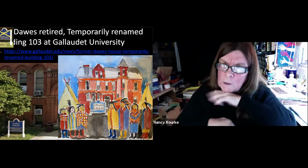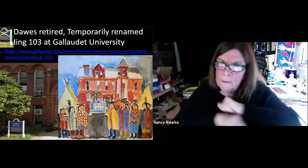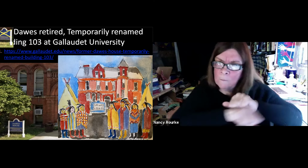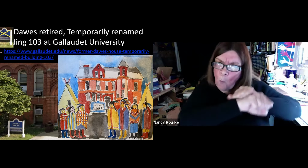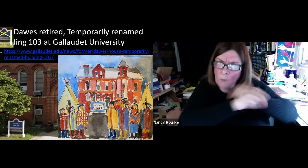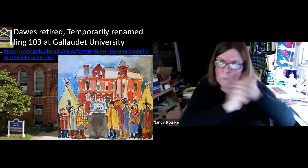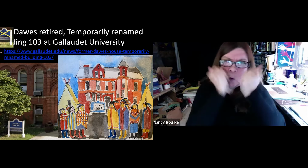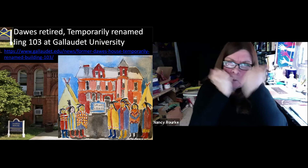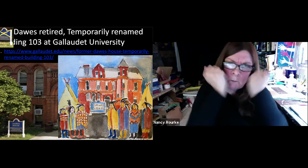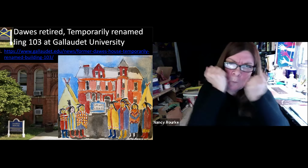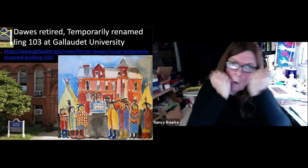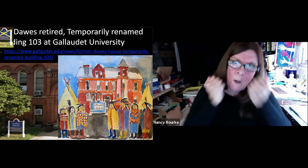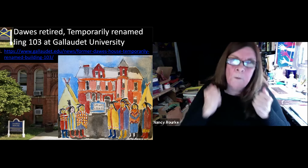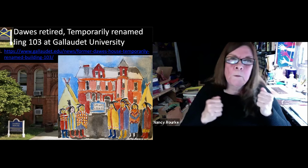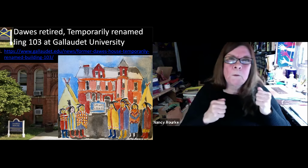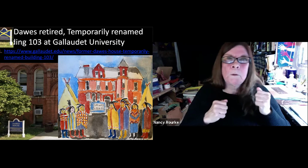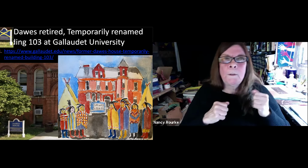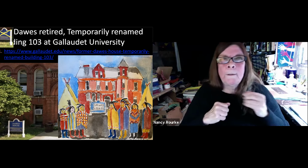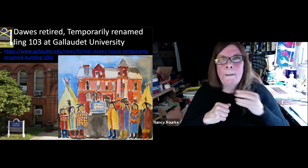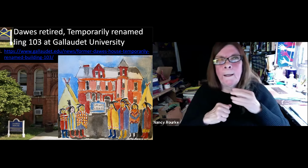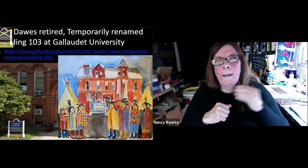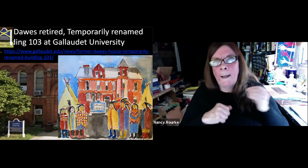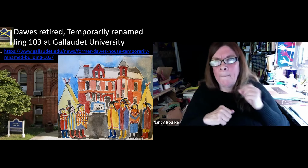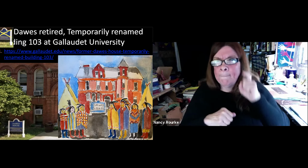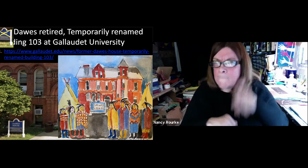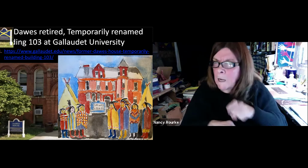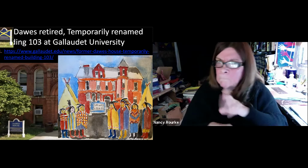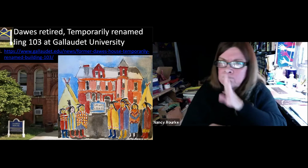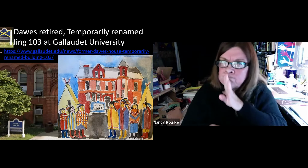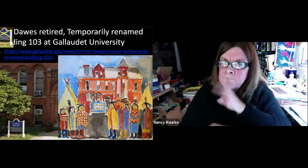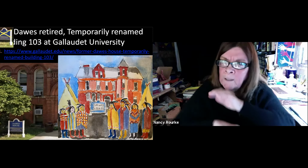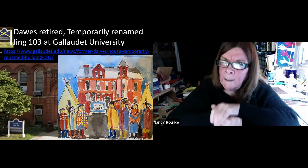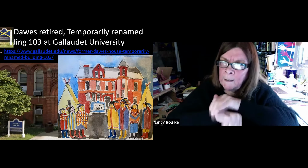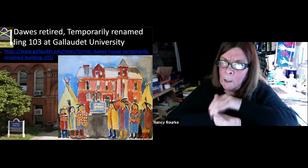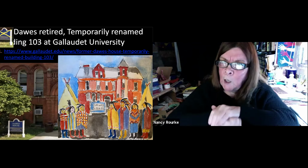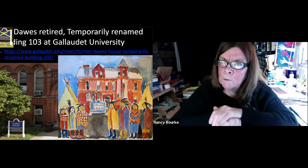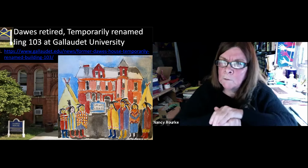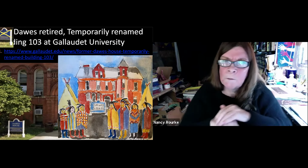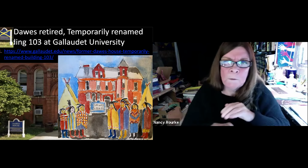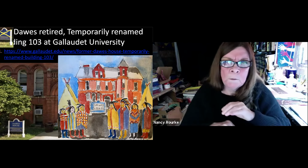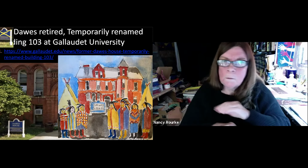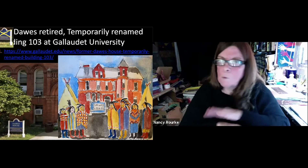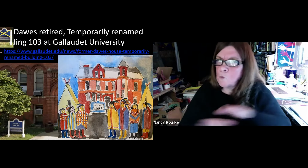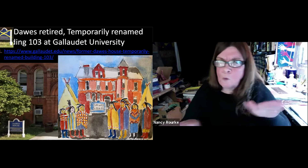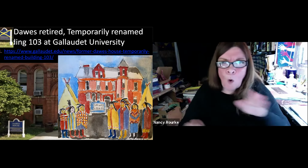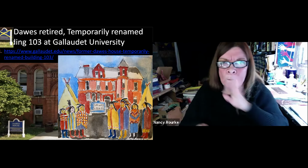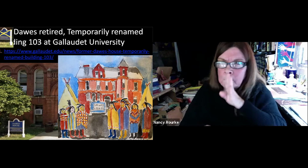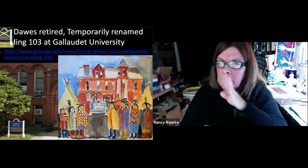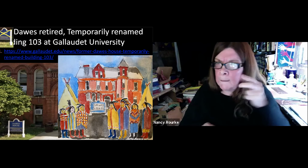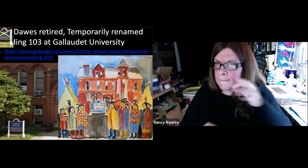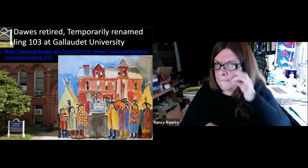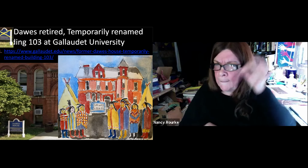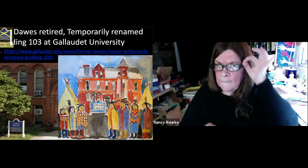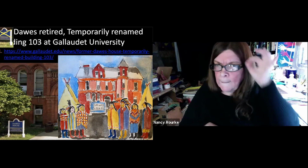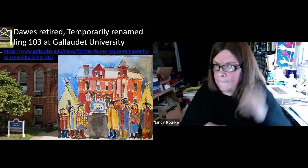cut their hair and bathe all the time and scrub and scrub constantly in order to not look dirty. We